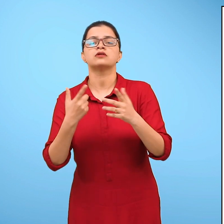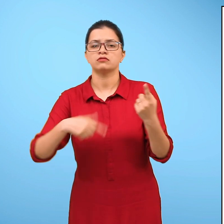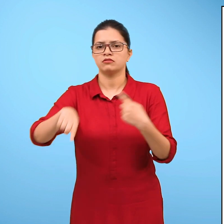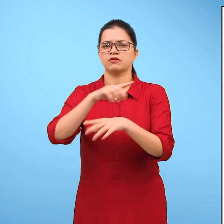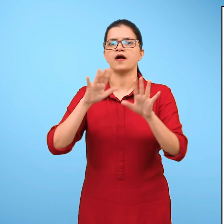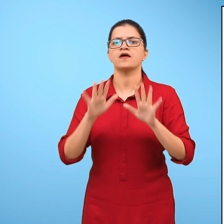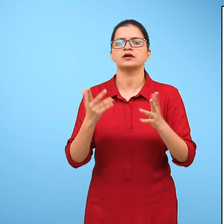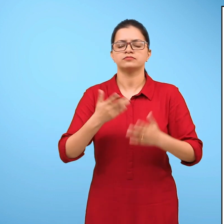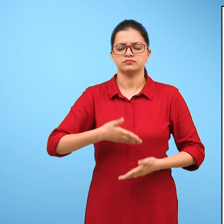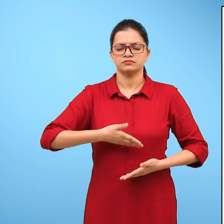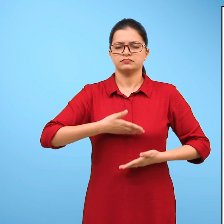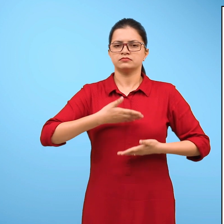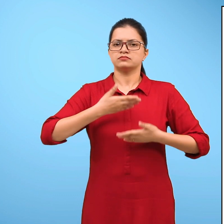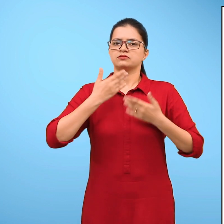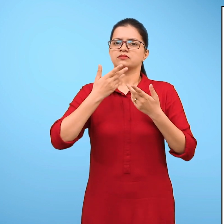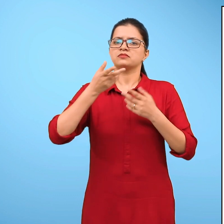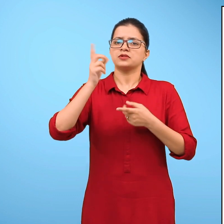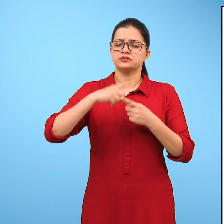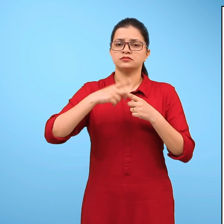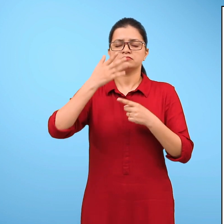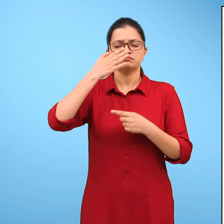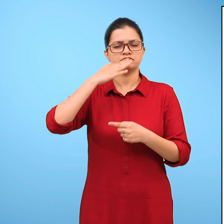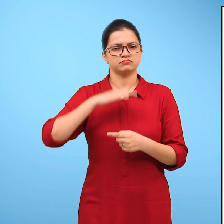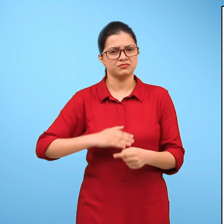Observe the movements in your body as you breathe.